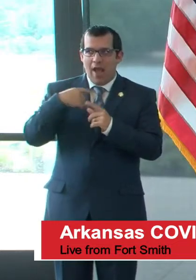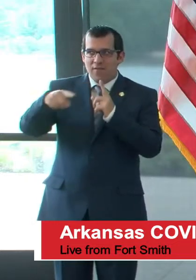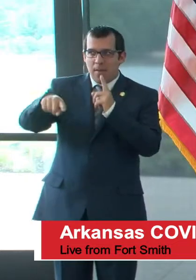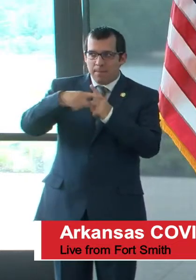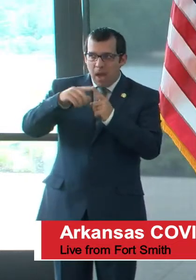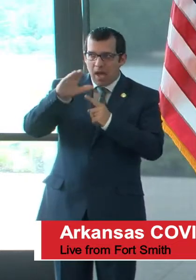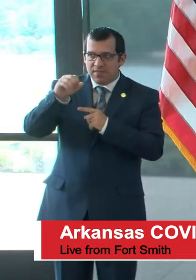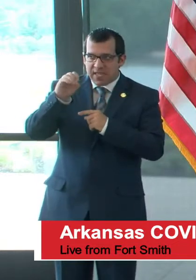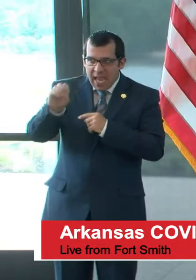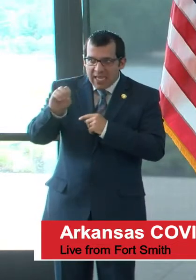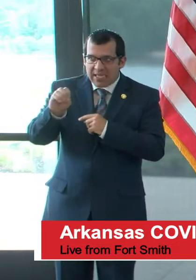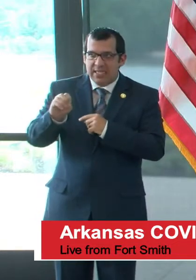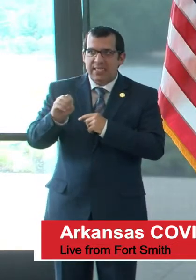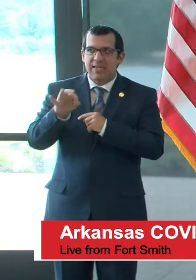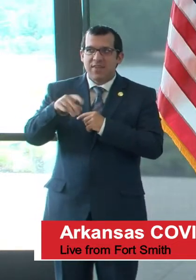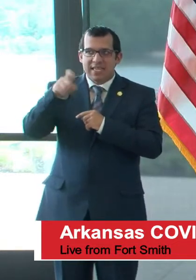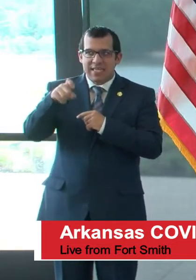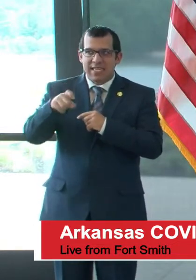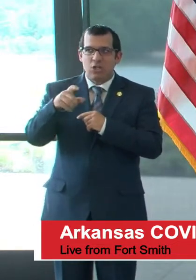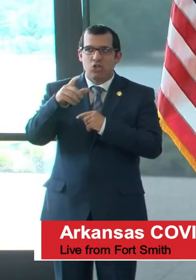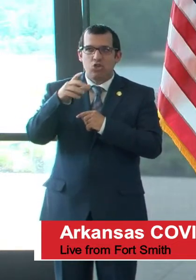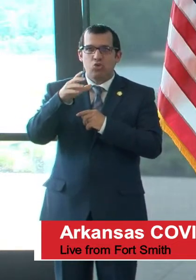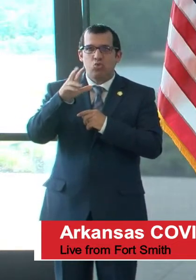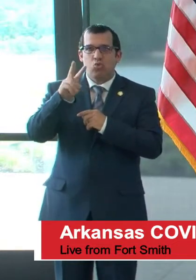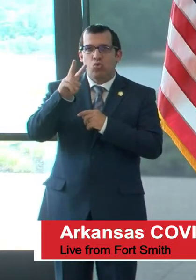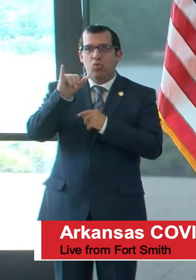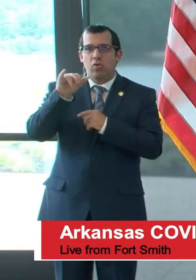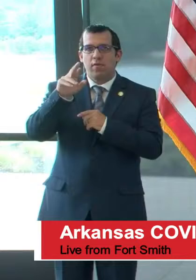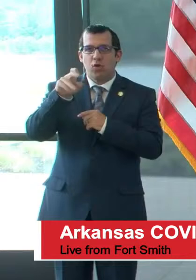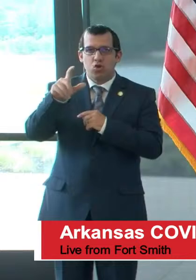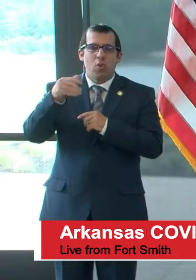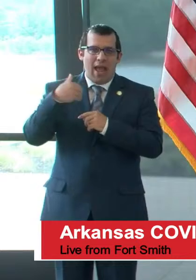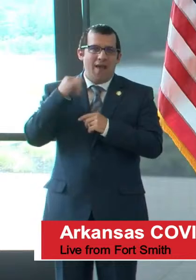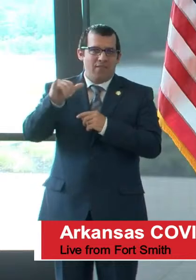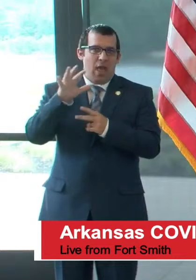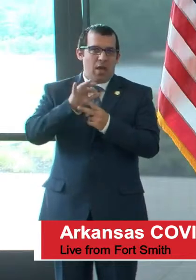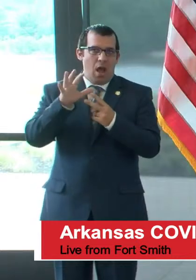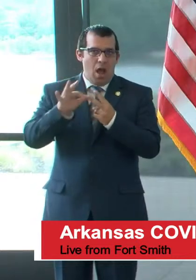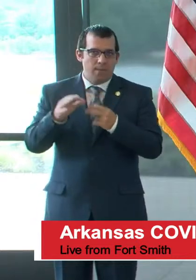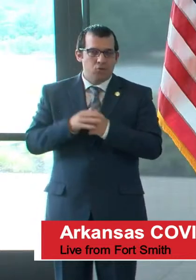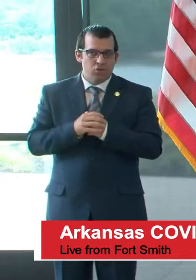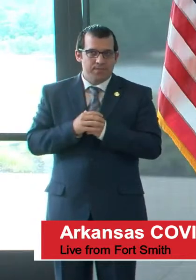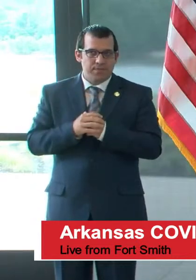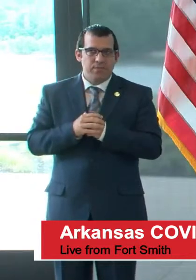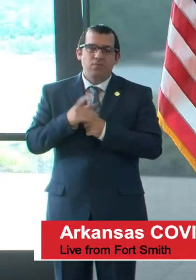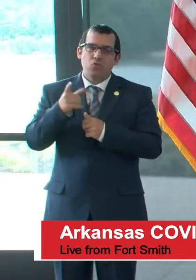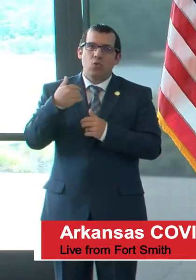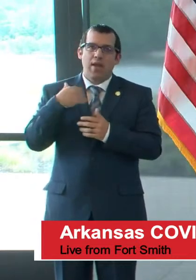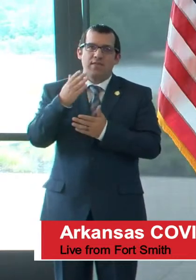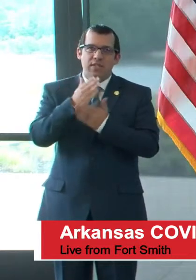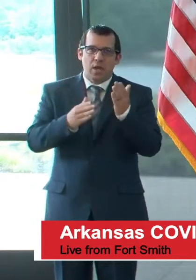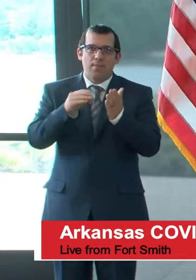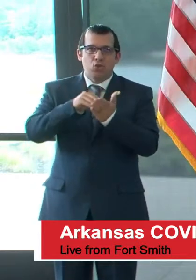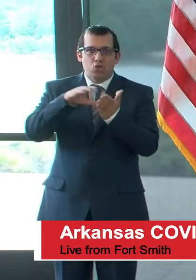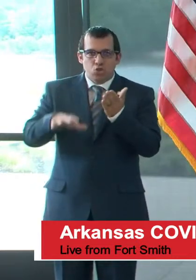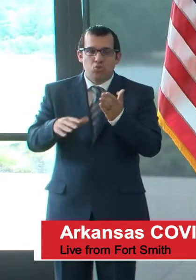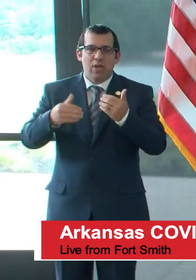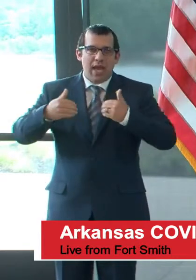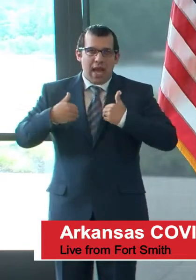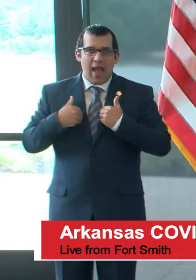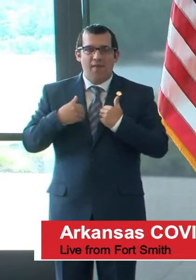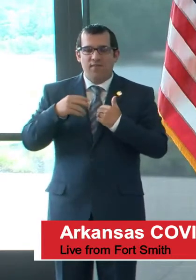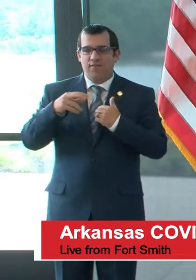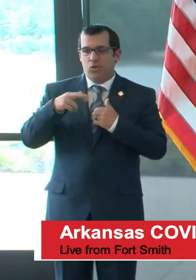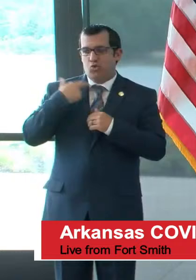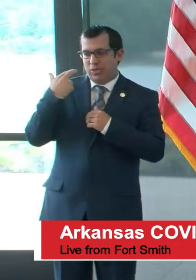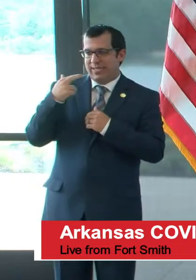positive case or there's a need to go virtual, they have that option. And then you're going to have some students that have